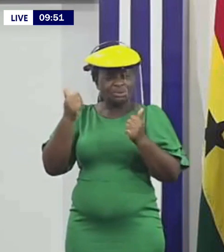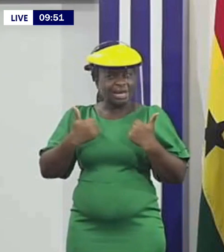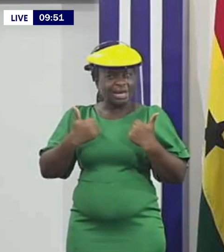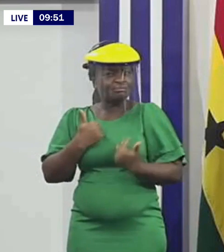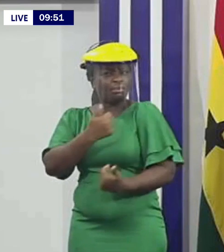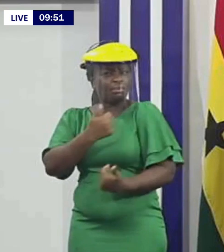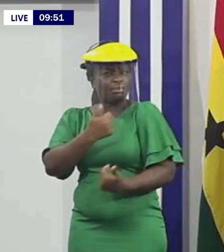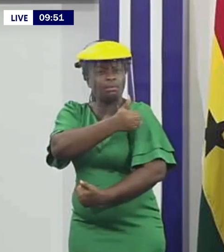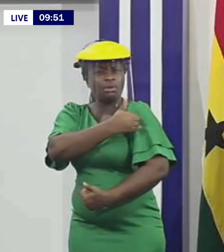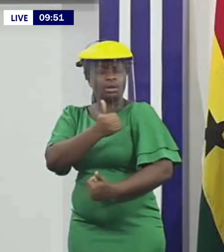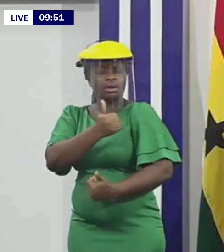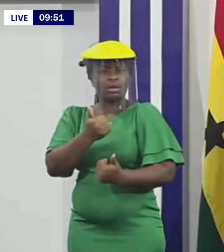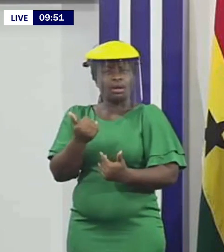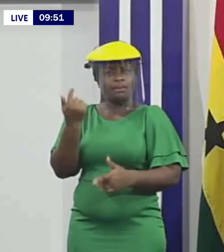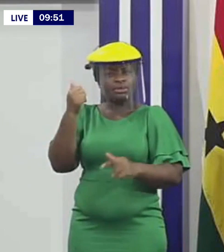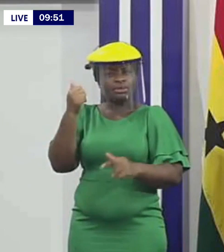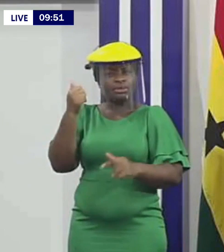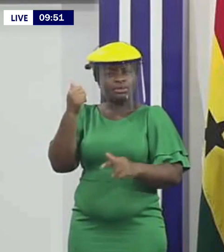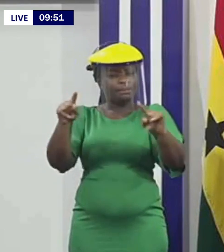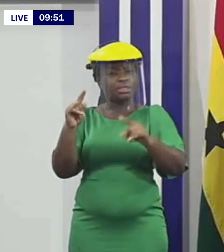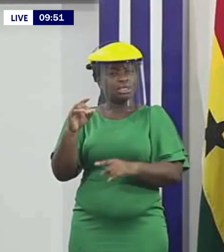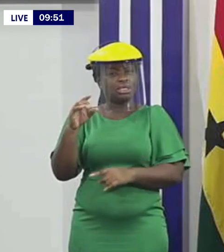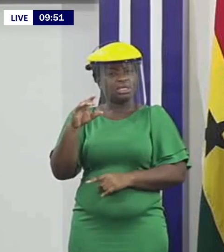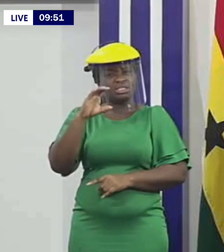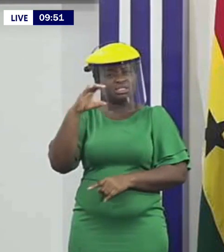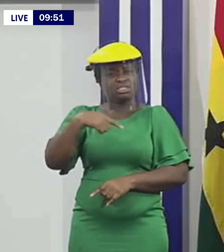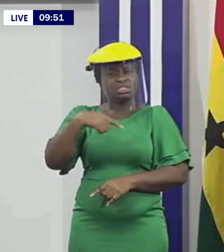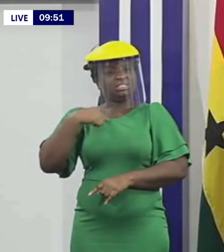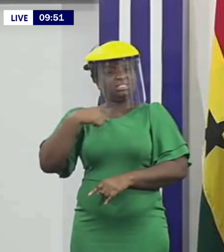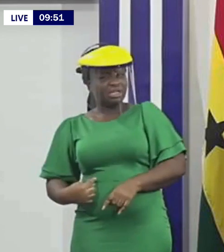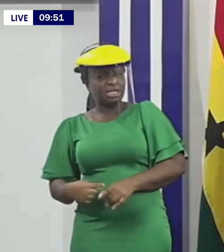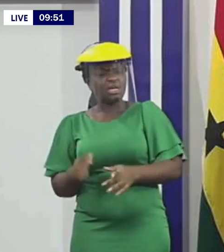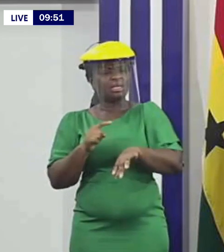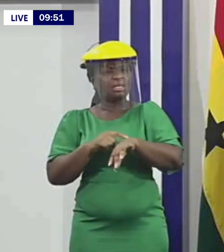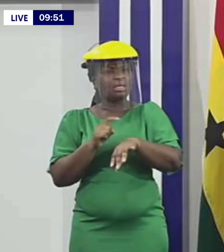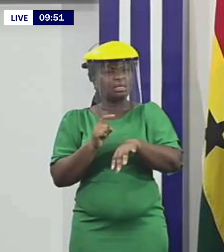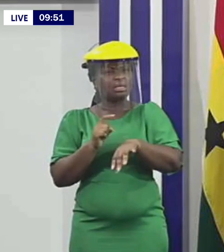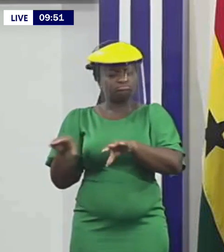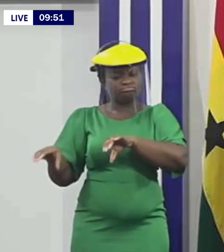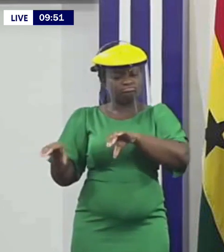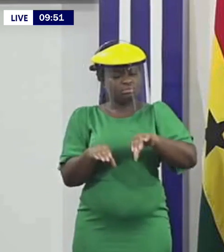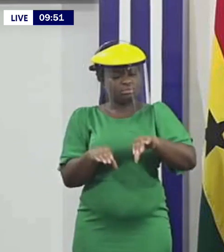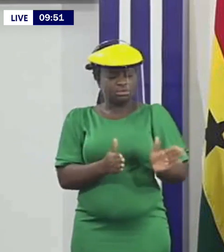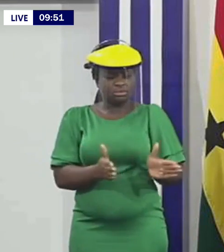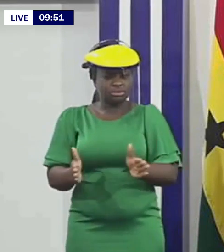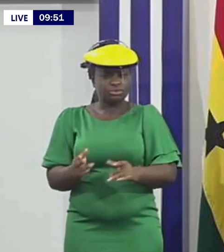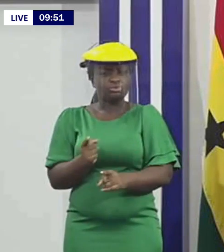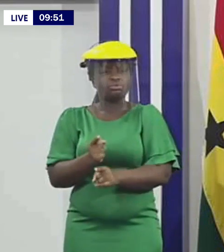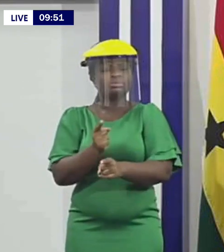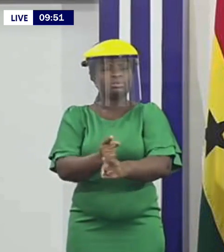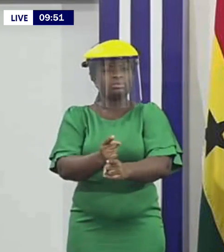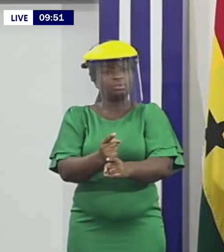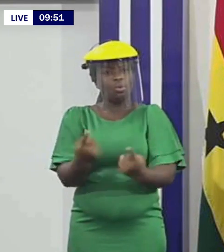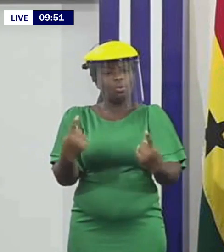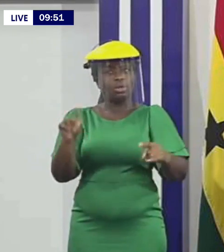what was happening in Wuhan, China. At a point in time, we moved from our preparedness mode to response